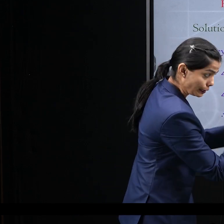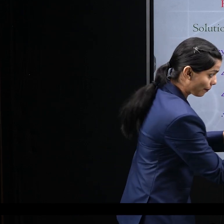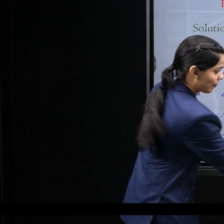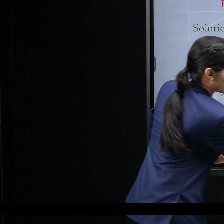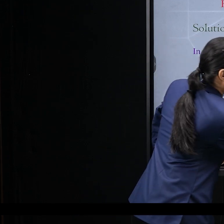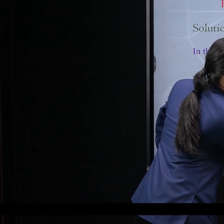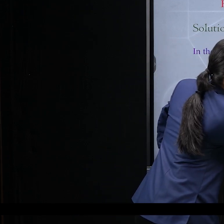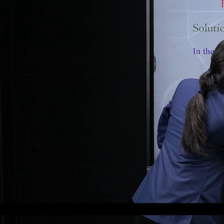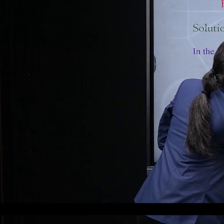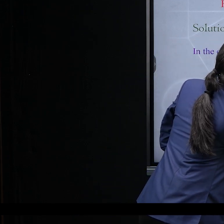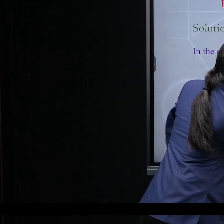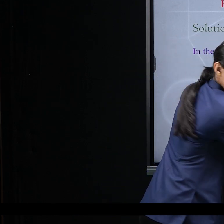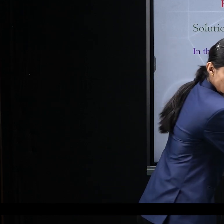degrees.